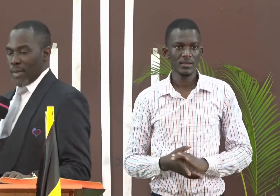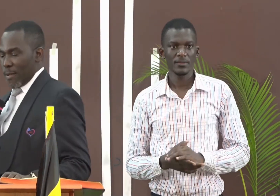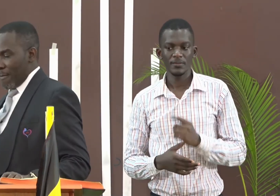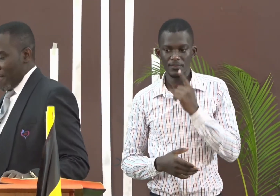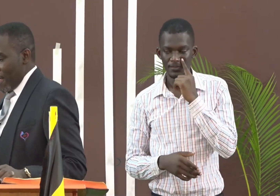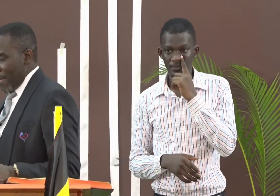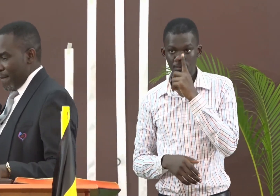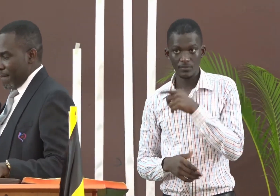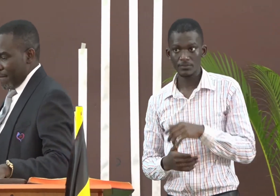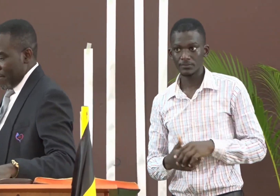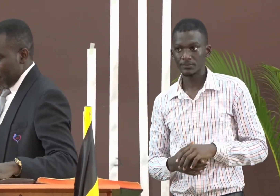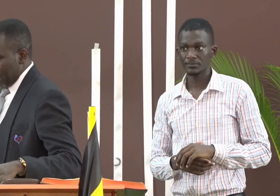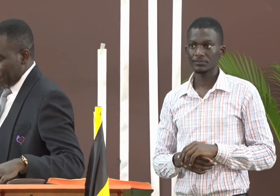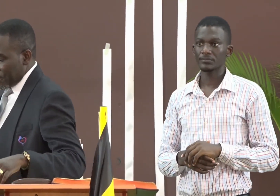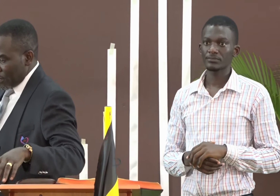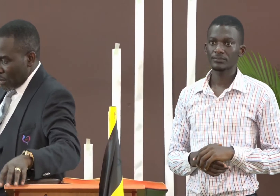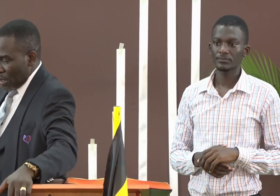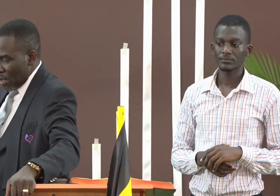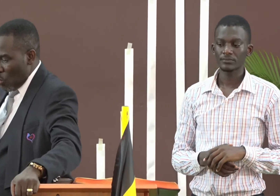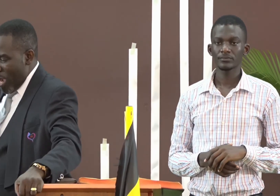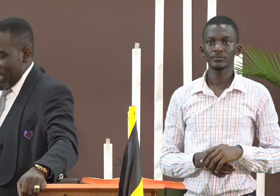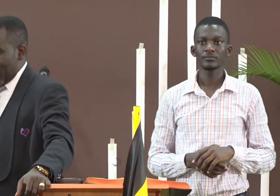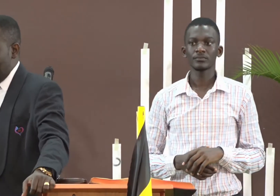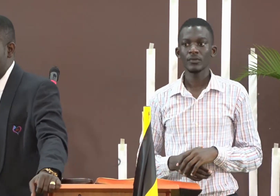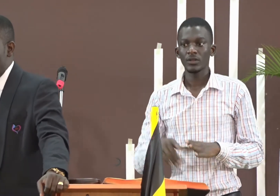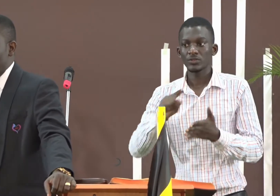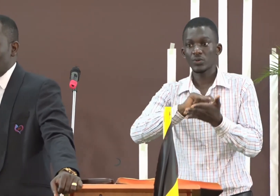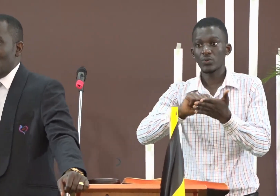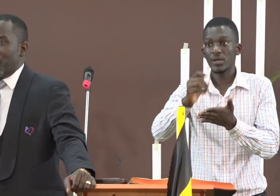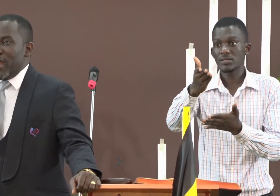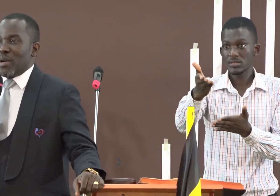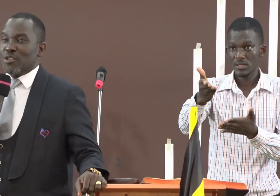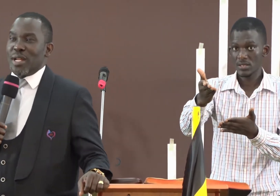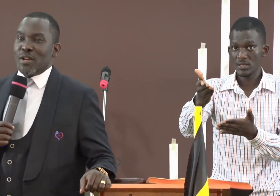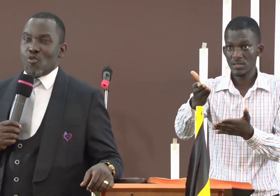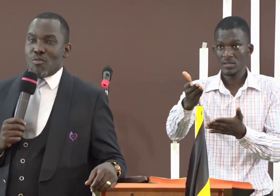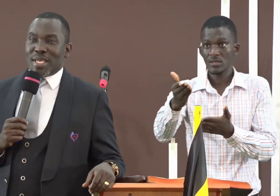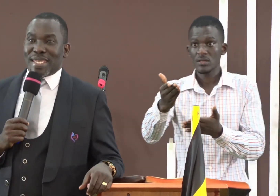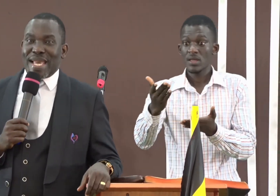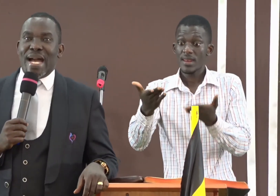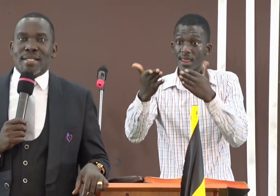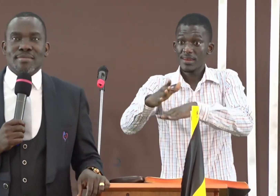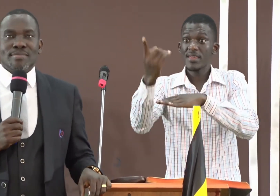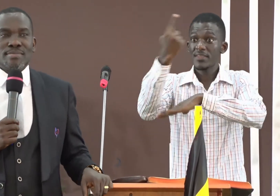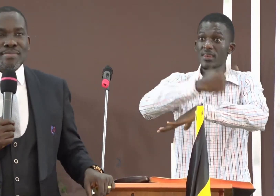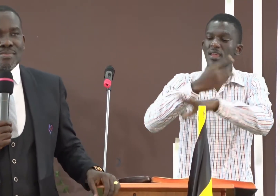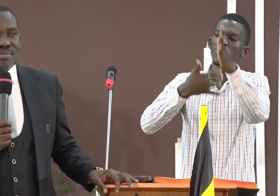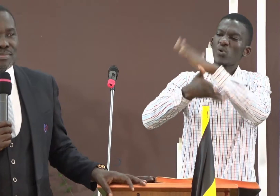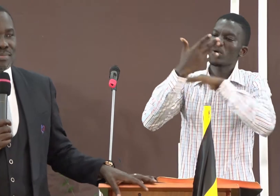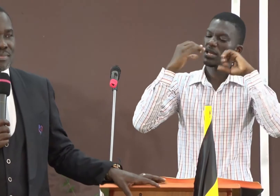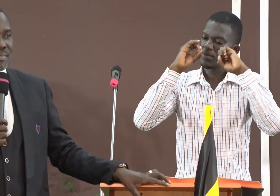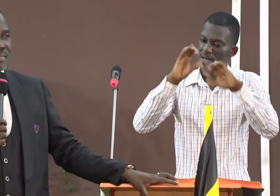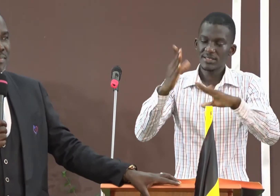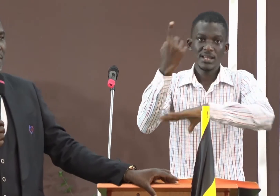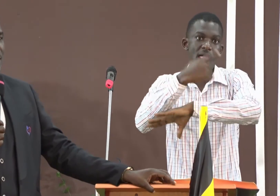more glorious, it's better than the day of your birth. Wandika kano olunaku lw'okufiiramu Katonda yaluwa omukisa. I want you to